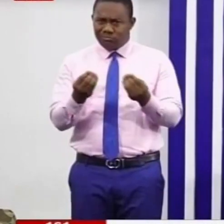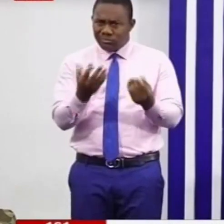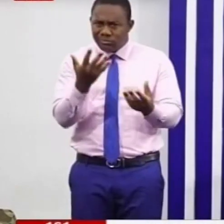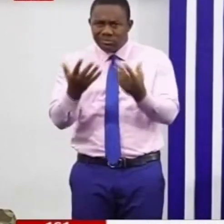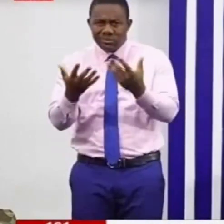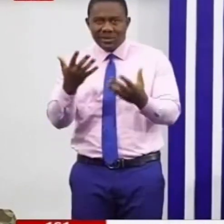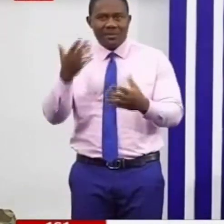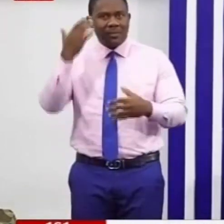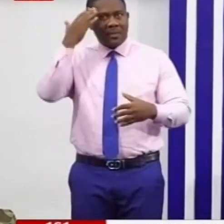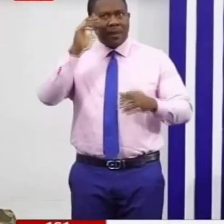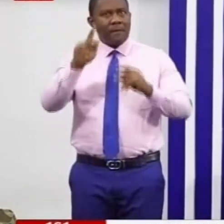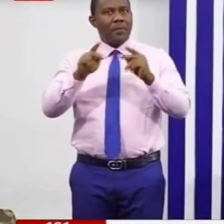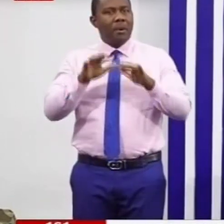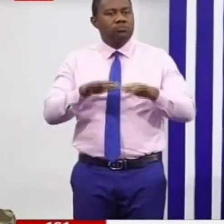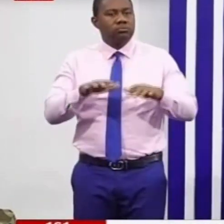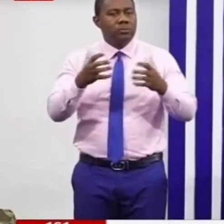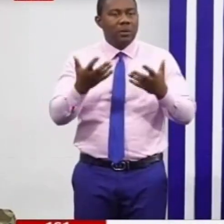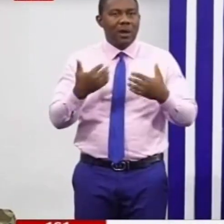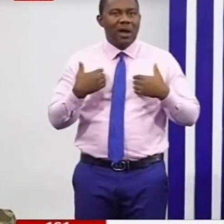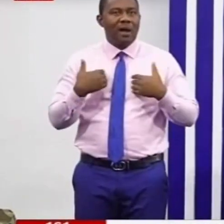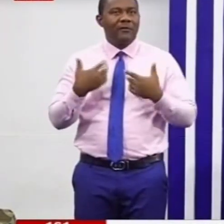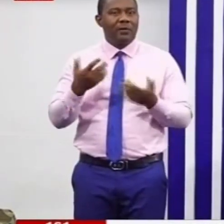want to know.